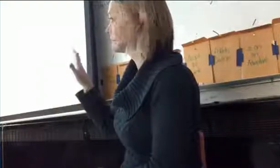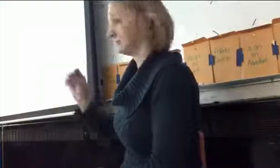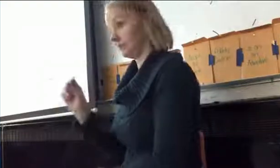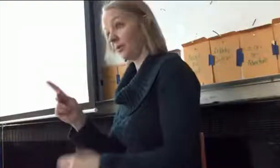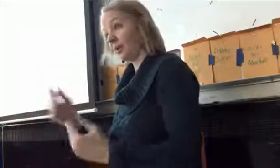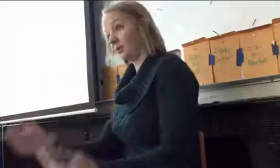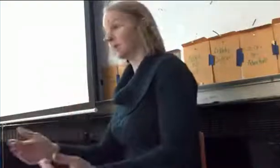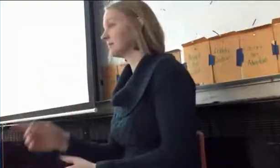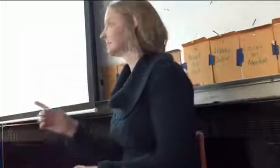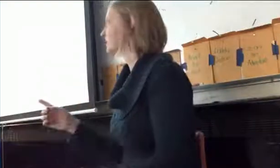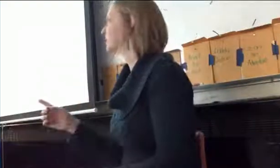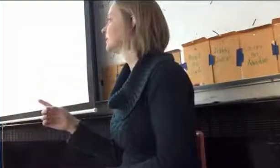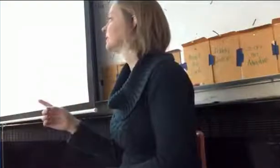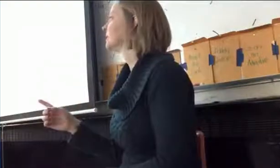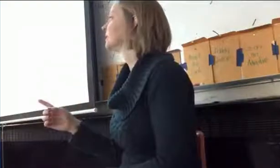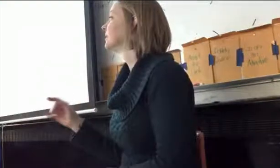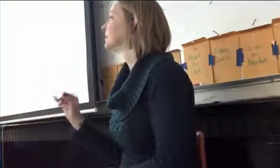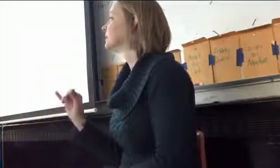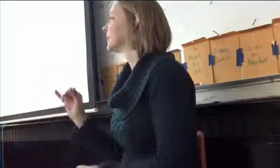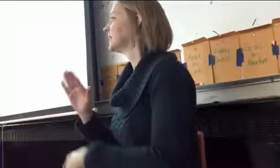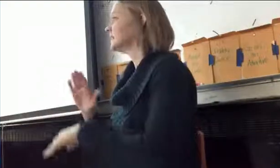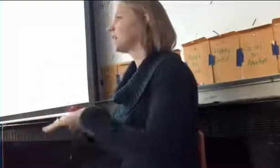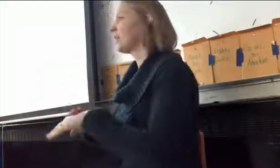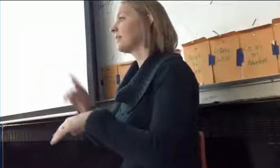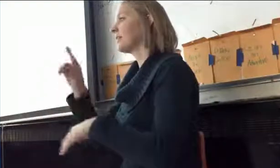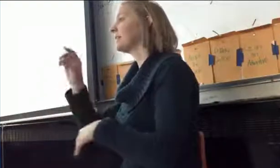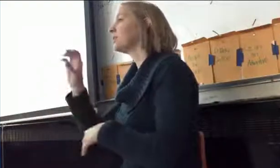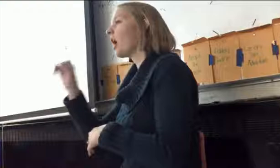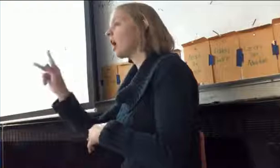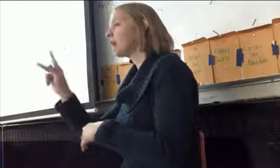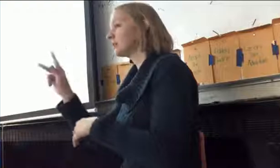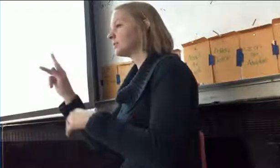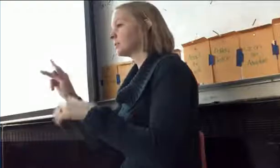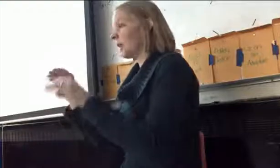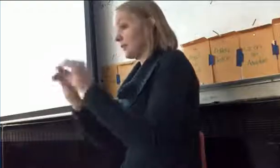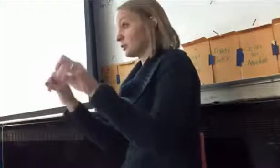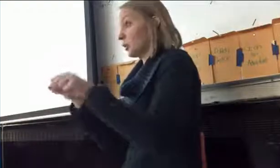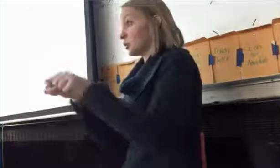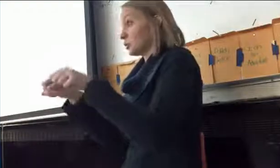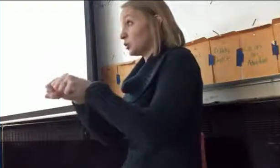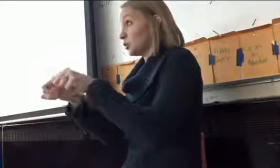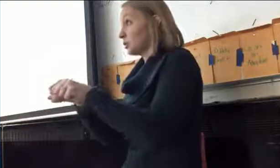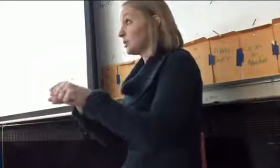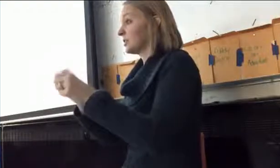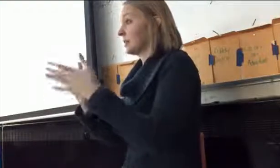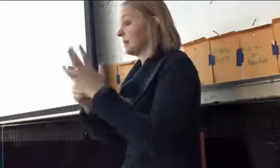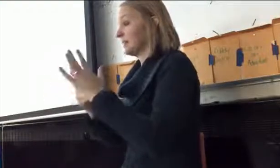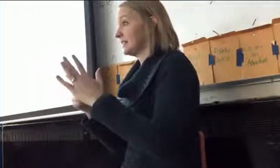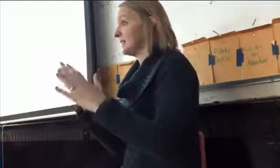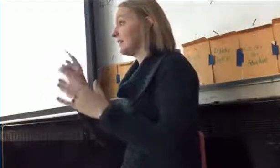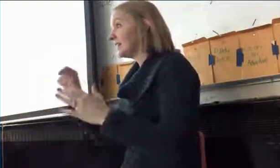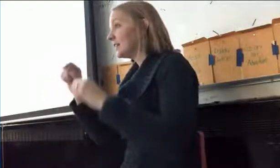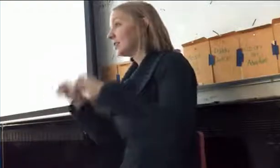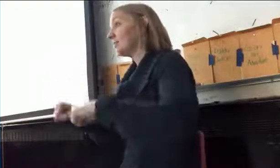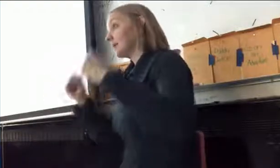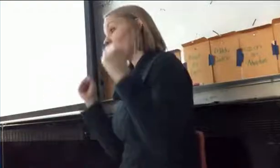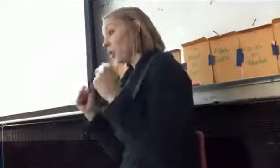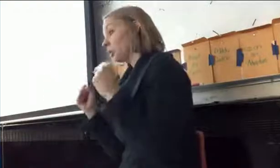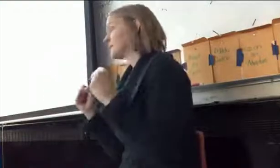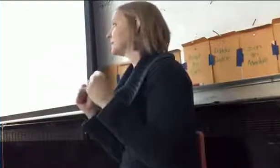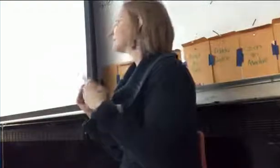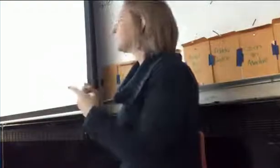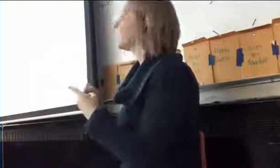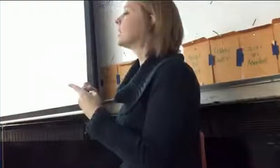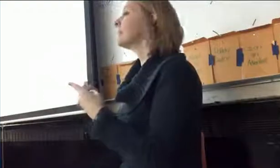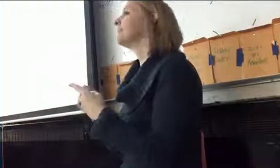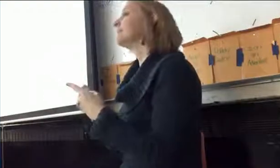Okay, what is it? Oh, it's like he's on the docks and he's not wearing shoes, so he could get really cold feet and like get pneumonia. I'm going to take